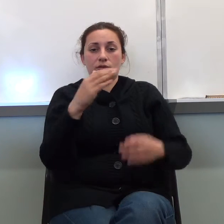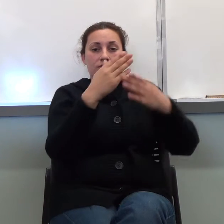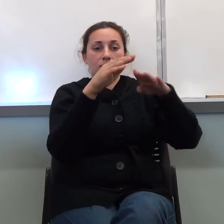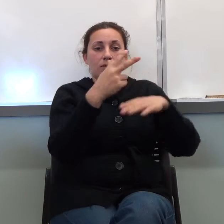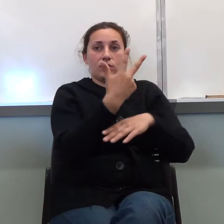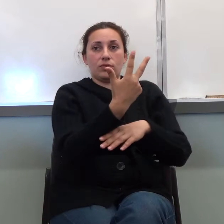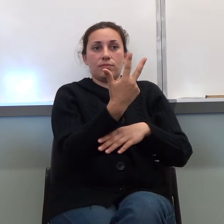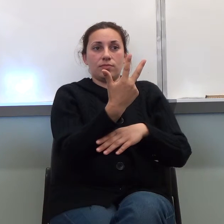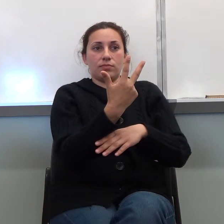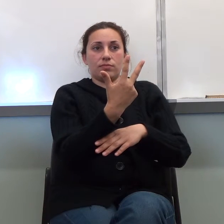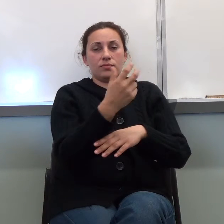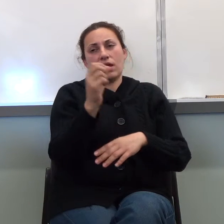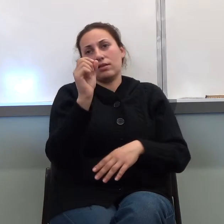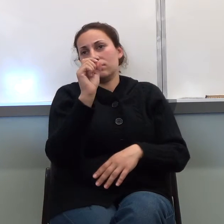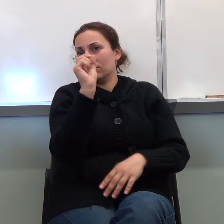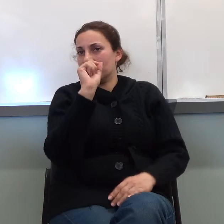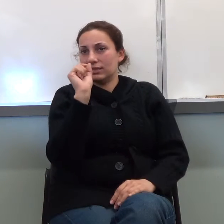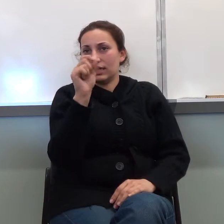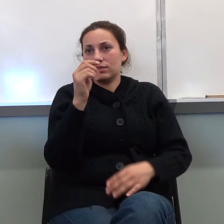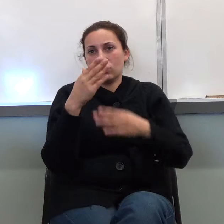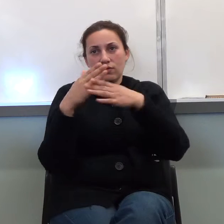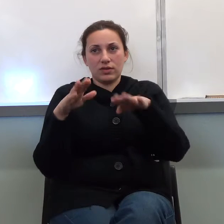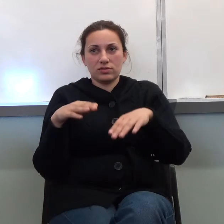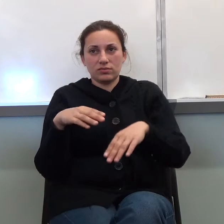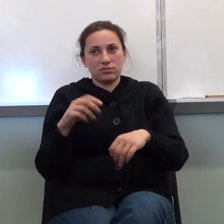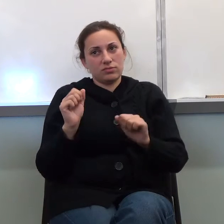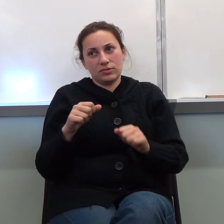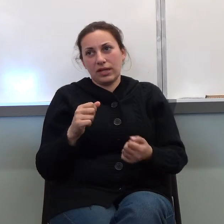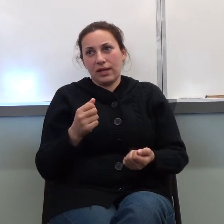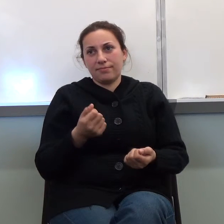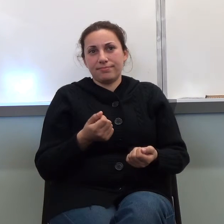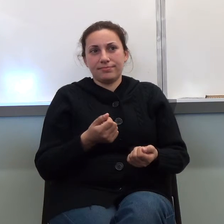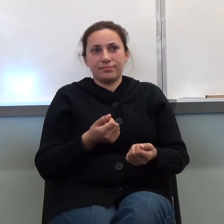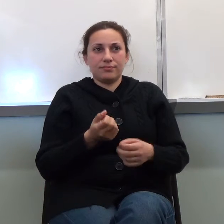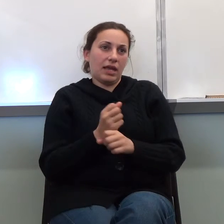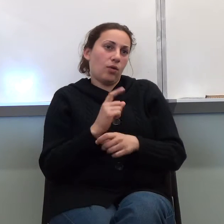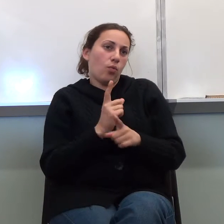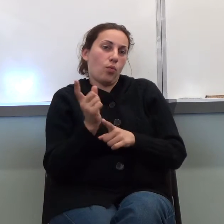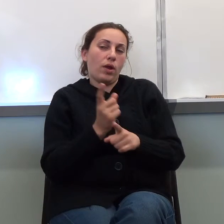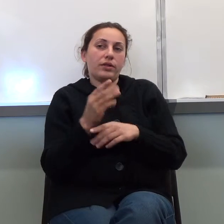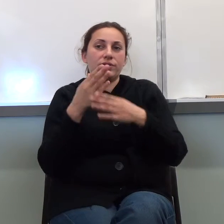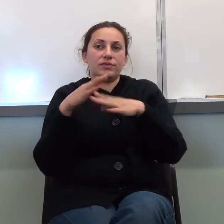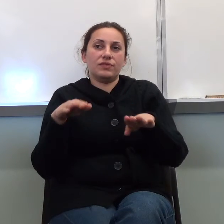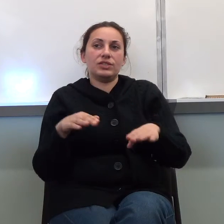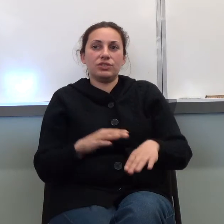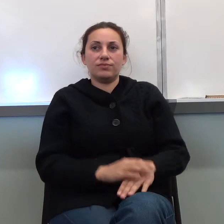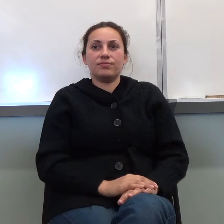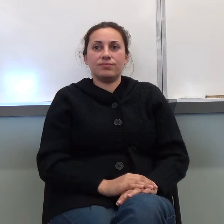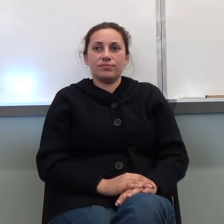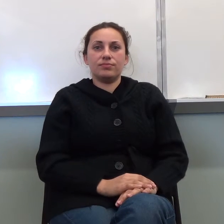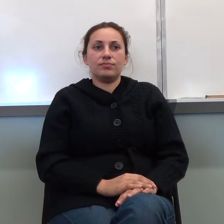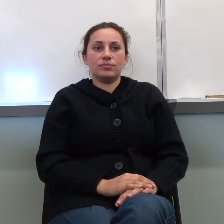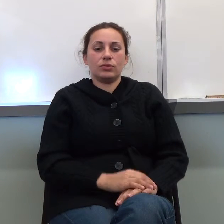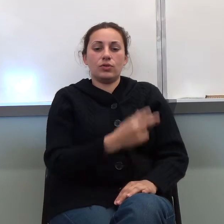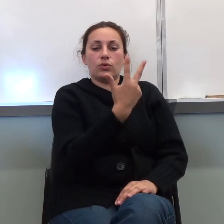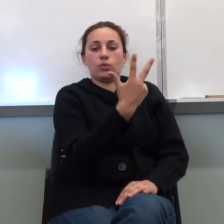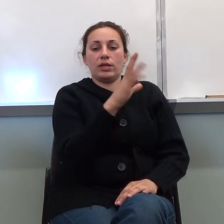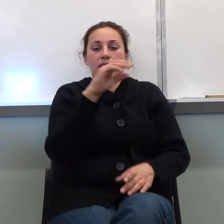division, although you don't have to. You can make it a regular division. All right, 3 into 20.